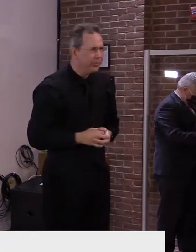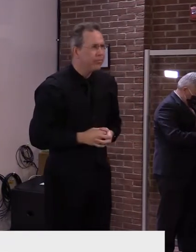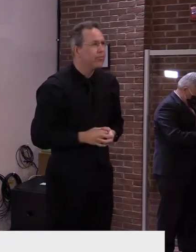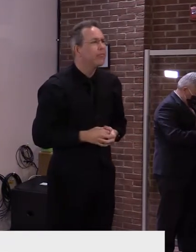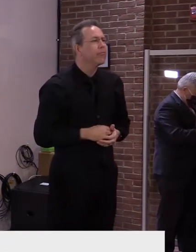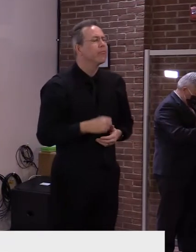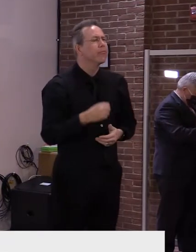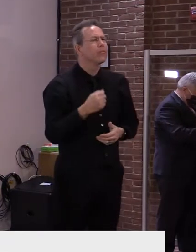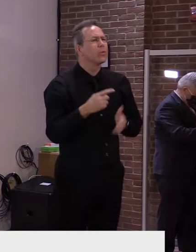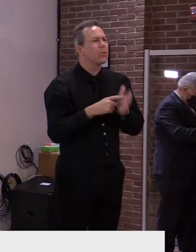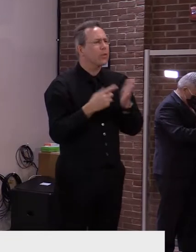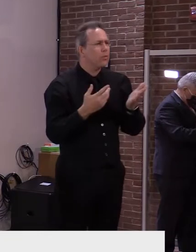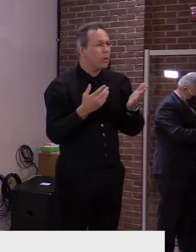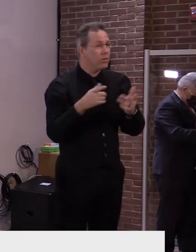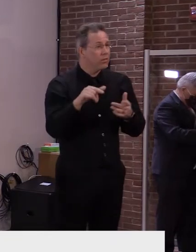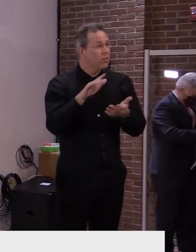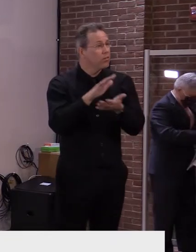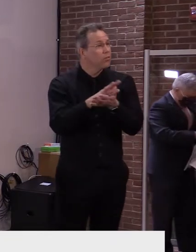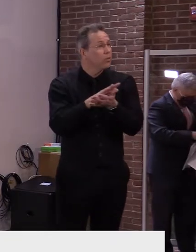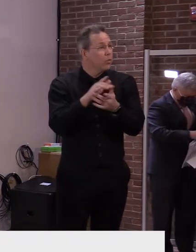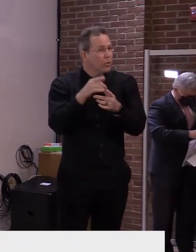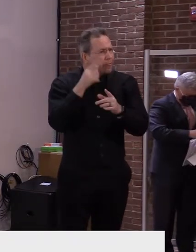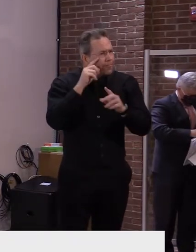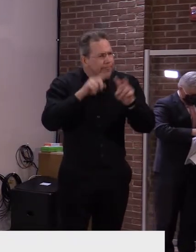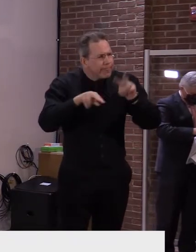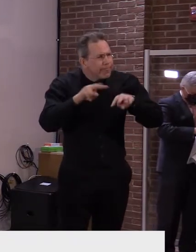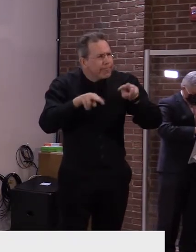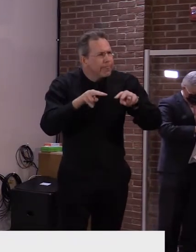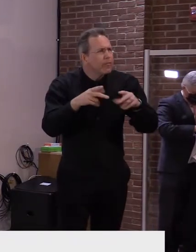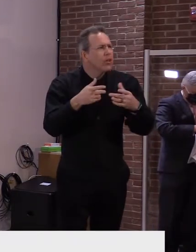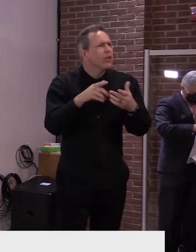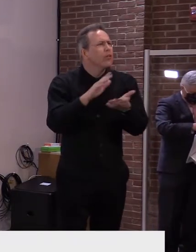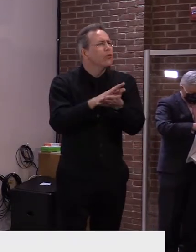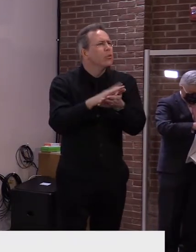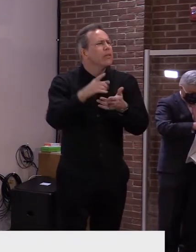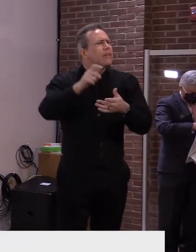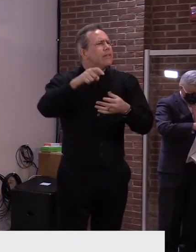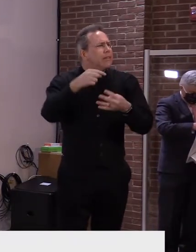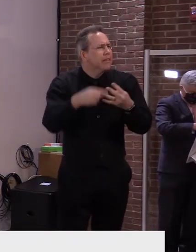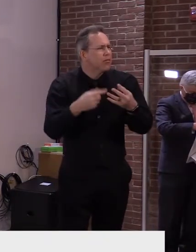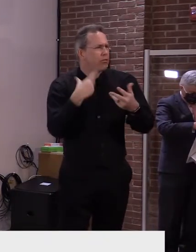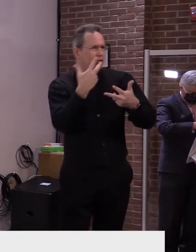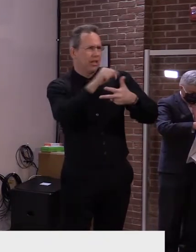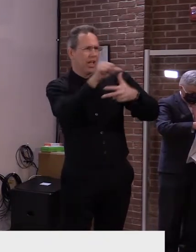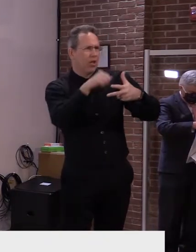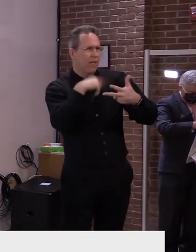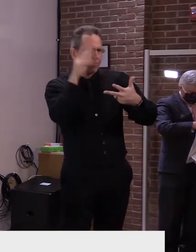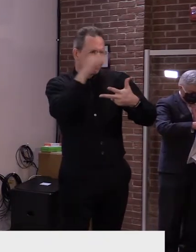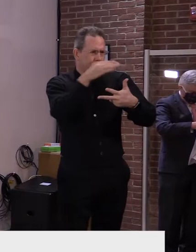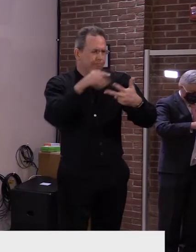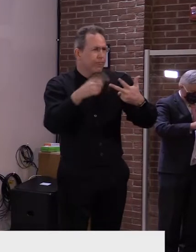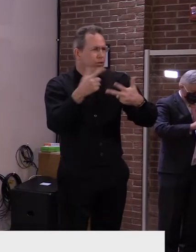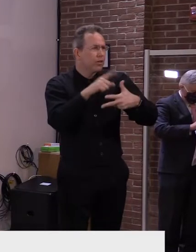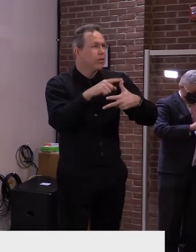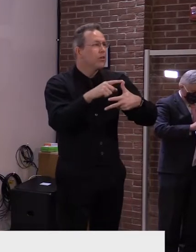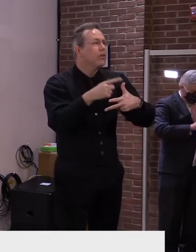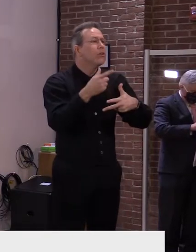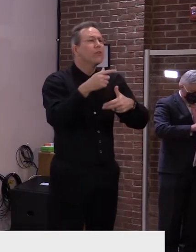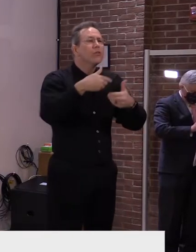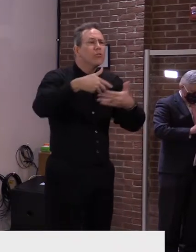student need and develop plans addressing that need in 3 areas: social-emotional functioning, mental health and